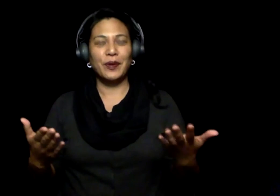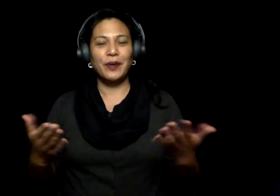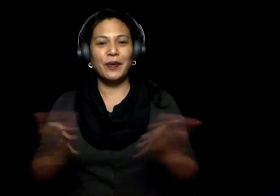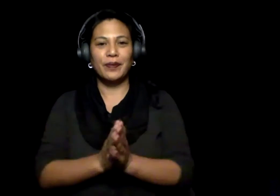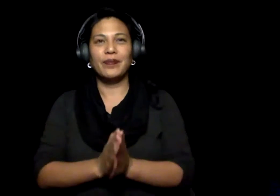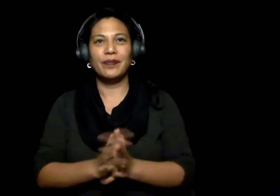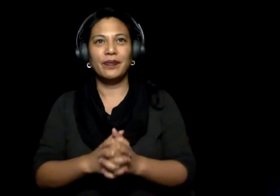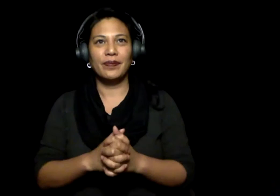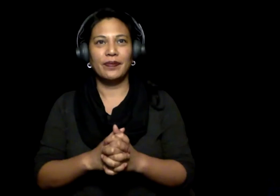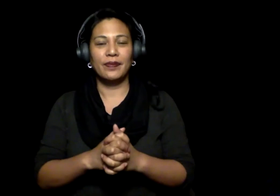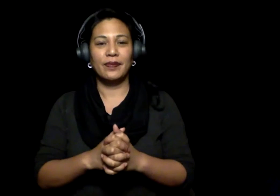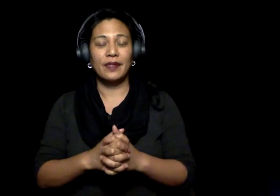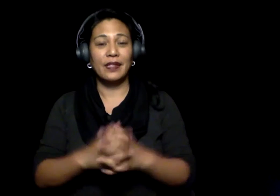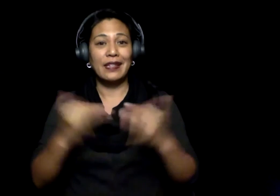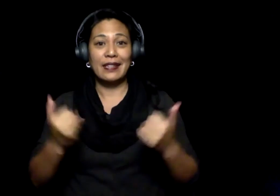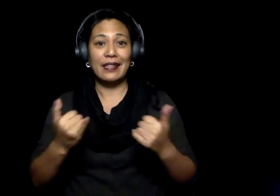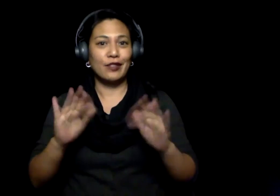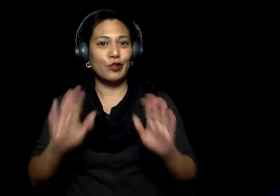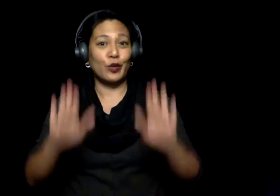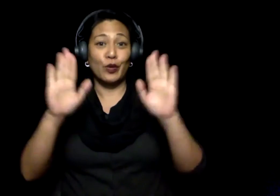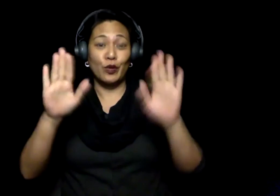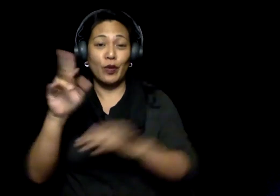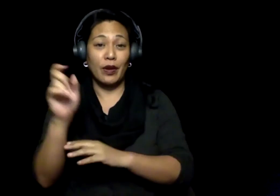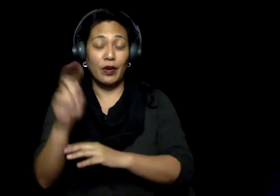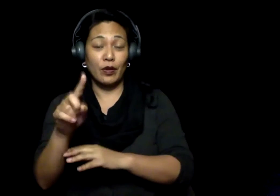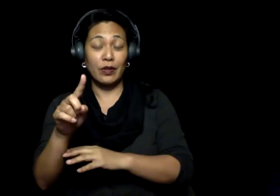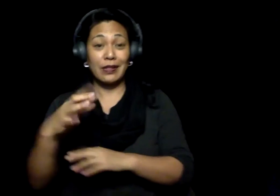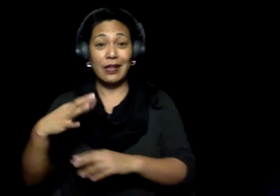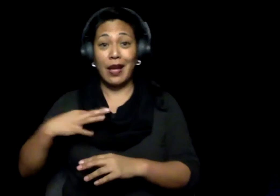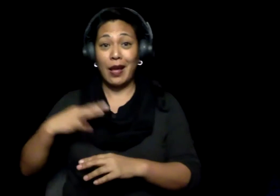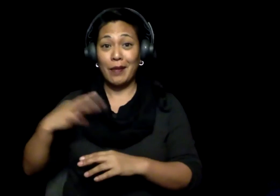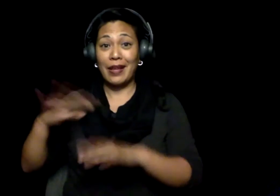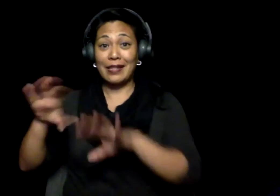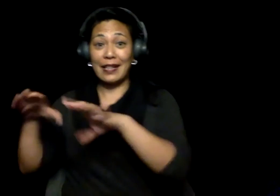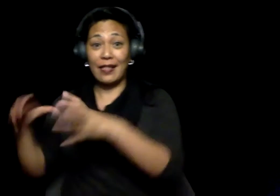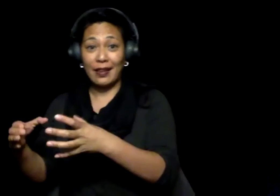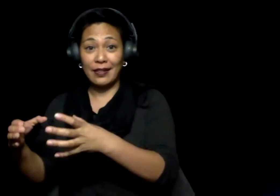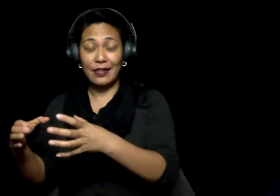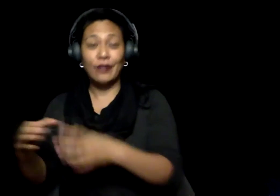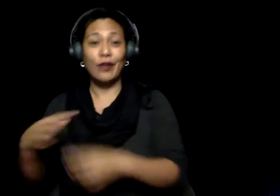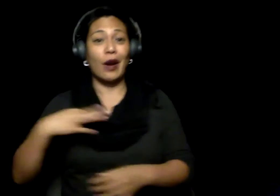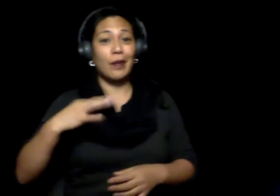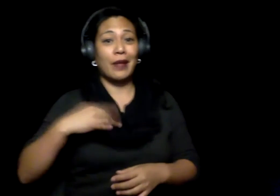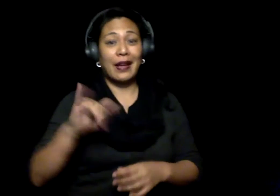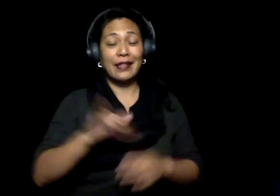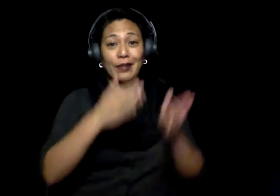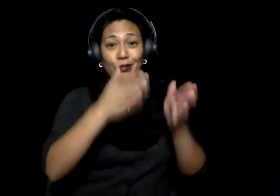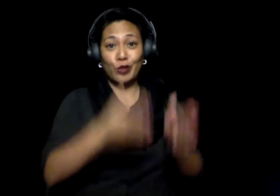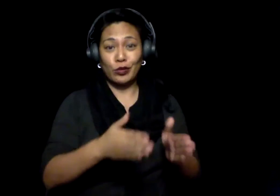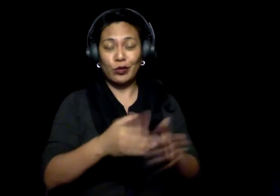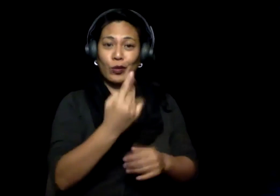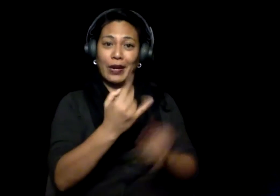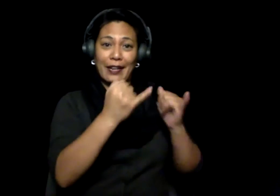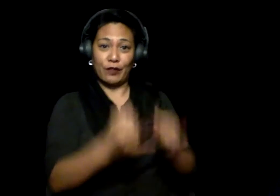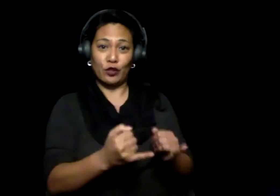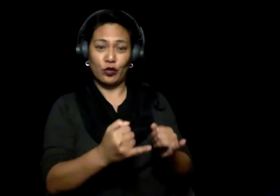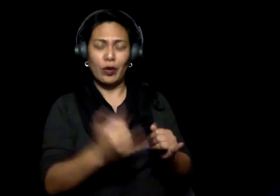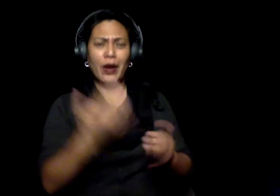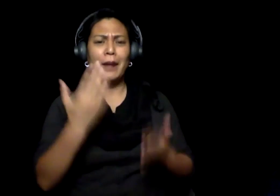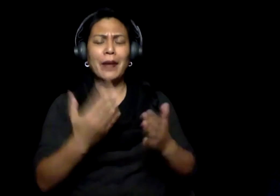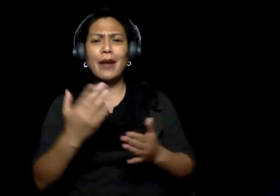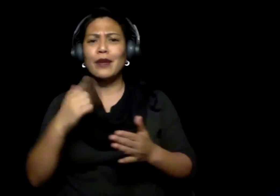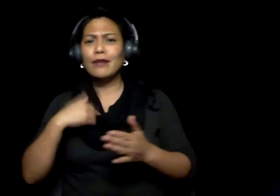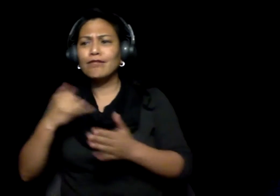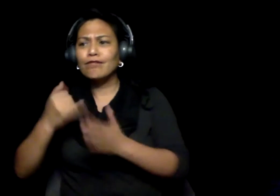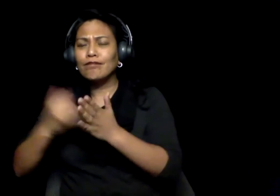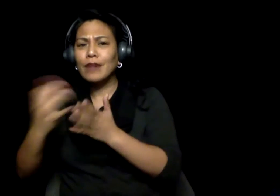Yeah, this is a great question. Should you apply as a collective? Should you apply as an individual? Maybe you're collaborating with some folks, and it could